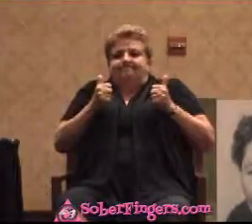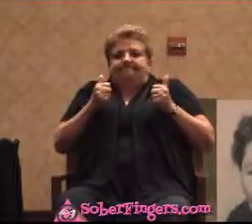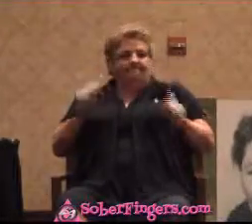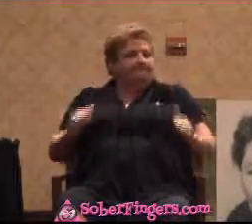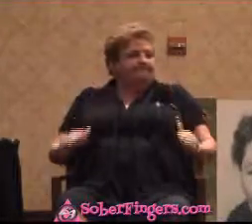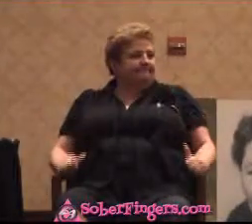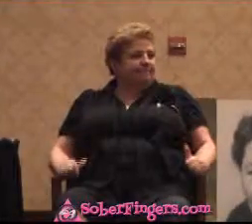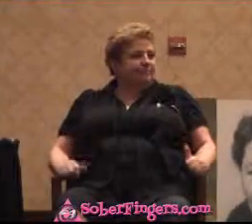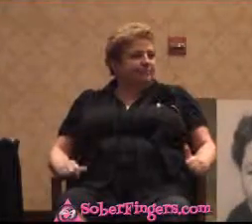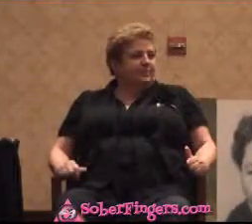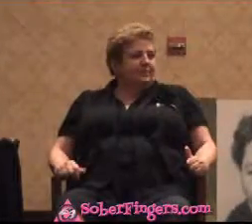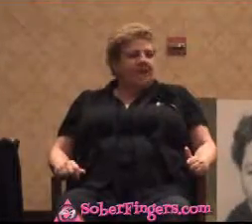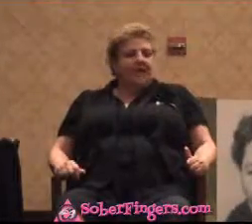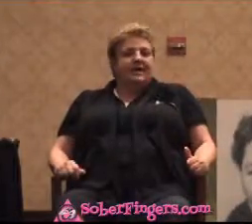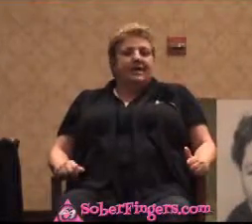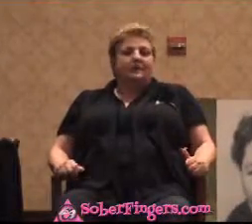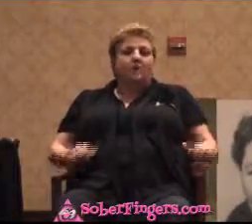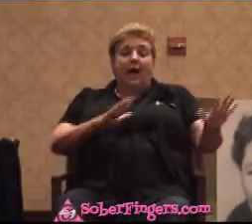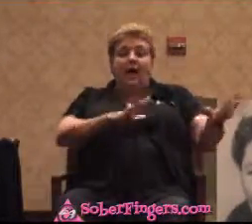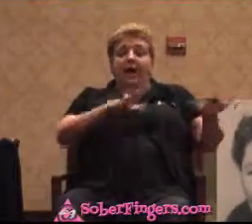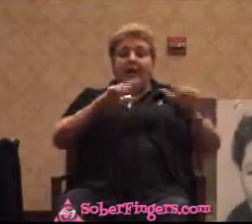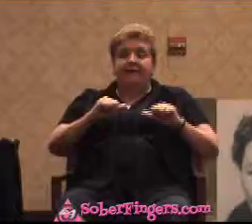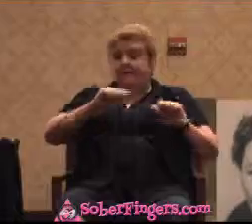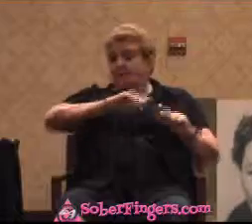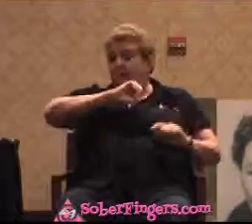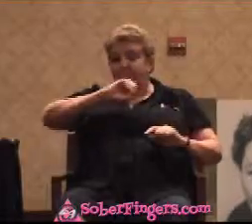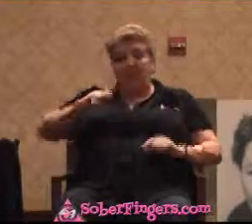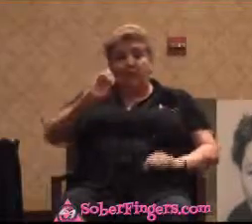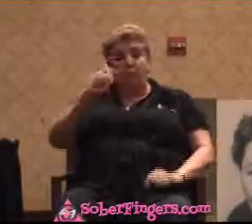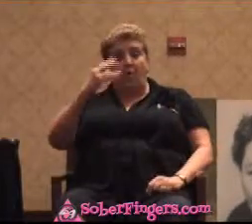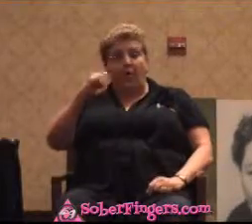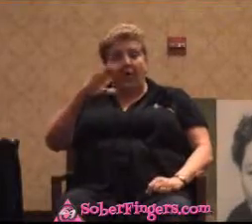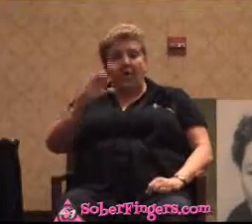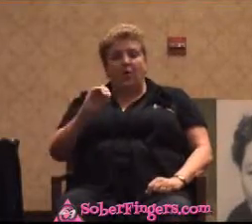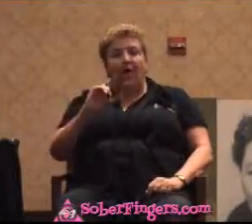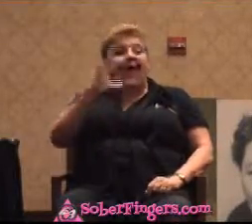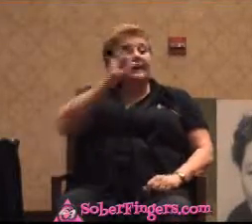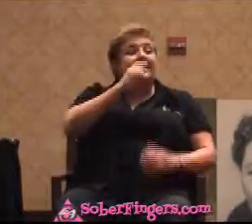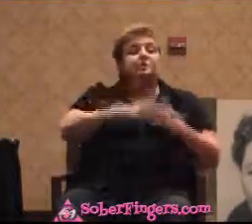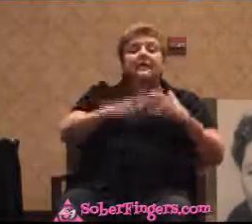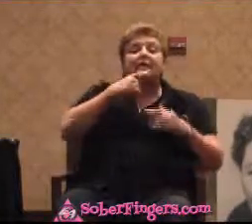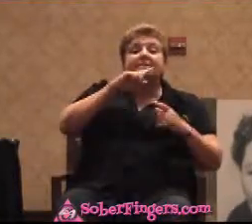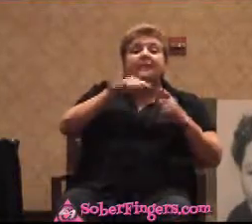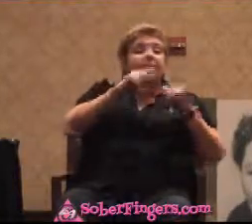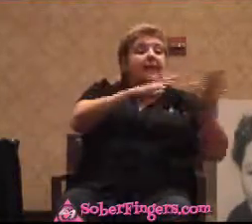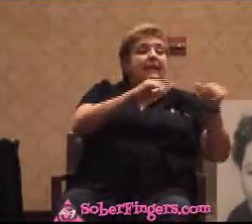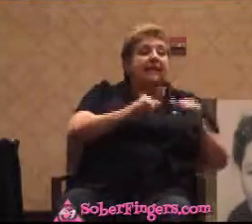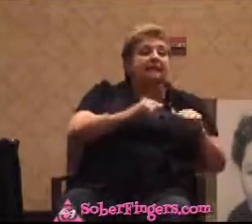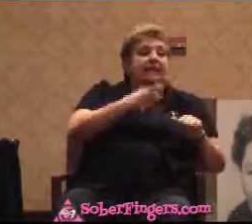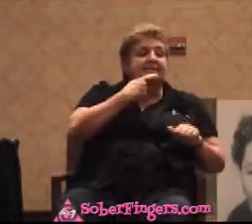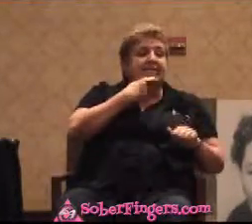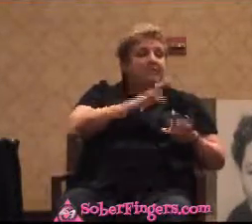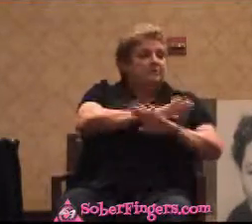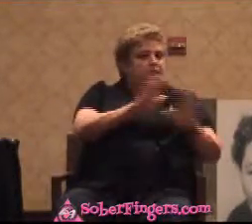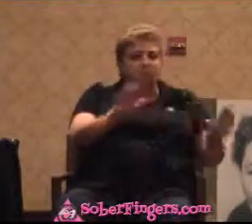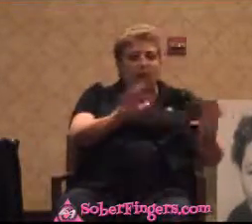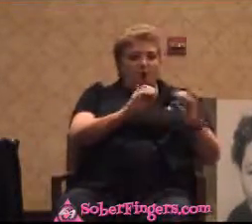And I left Nevada and I came back to Cincinnati, and guess what I said when I left Nevada? That's it. No more drinking for